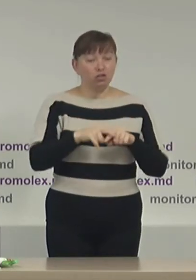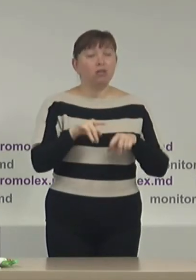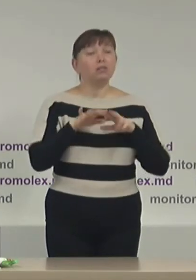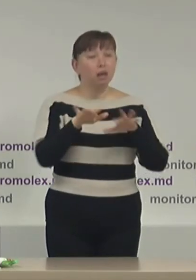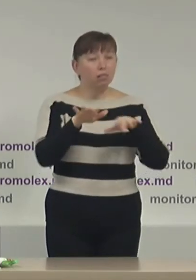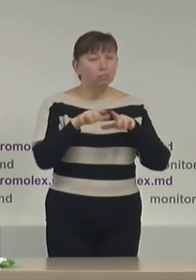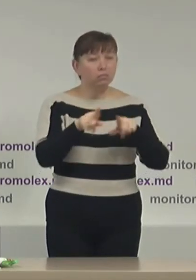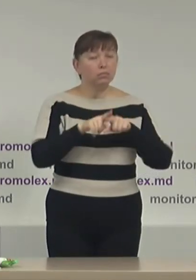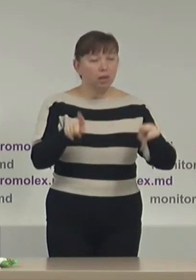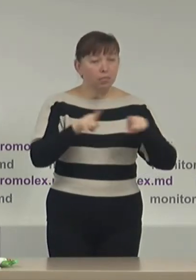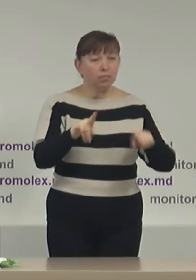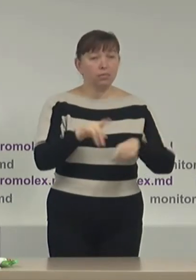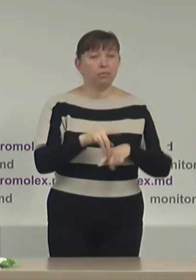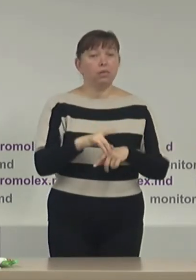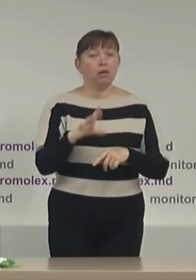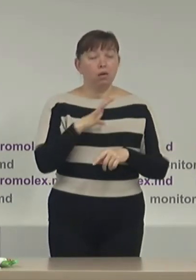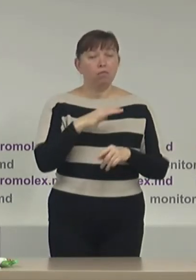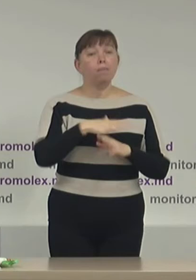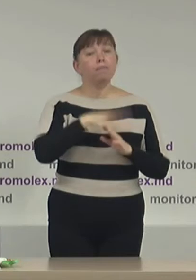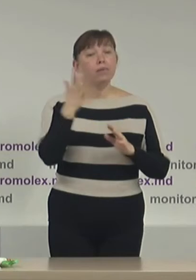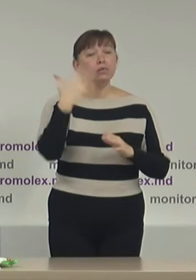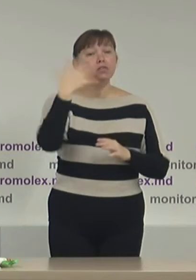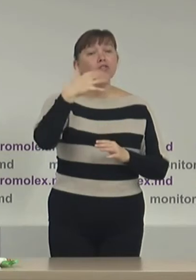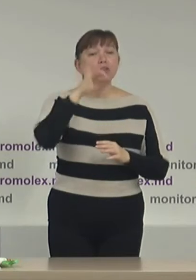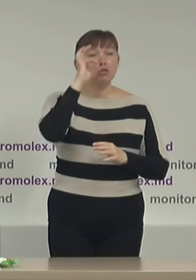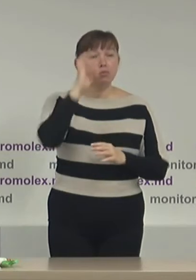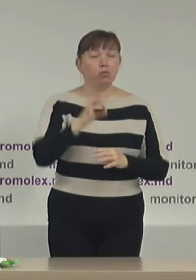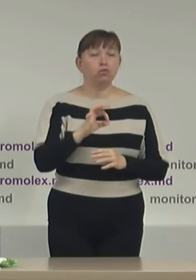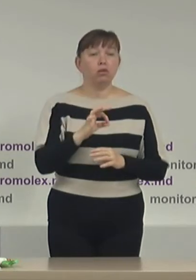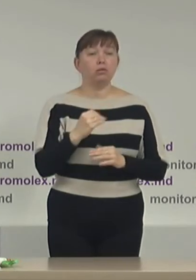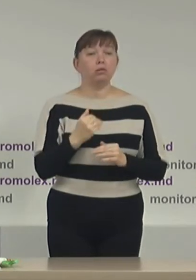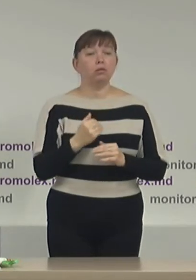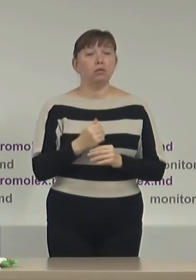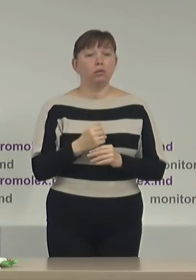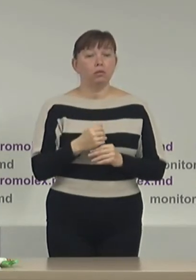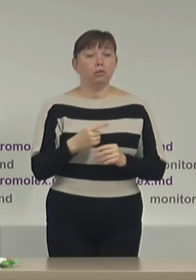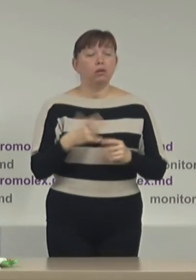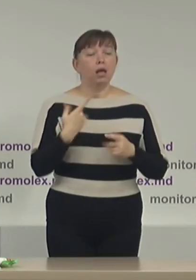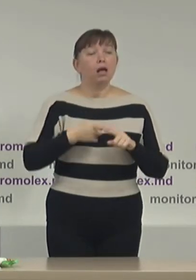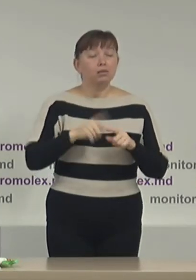of the campaign activities, more than 50%,